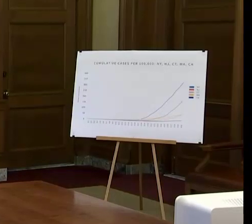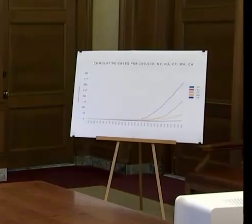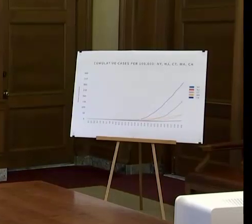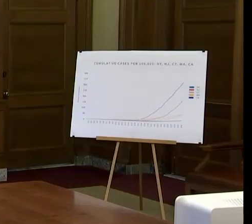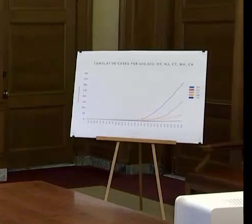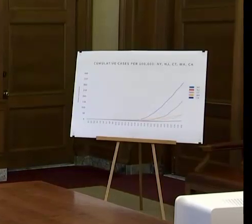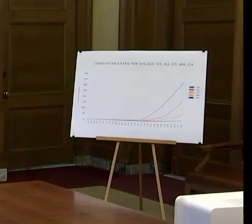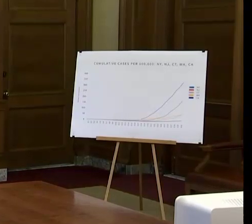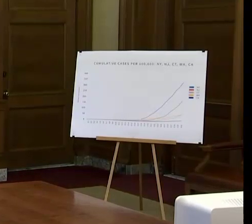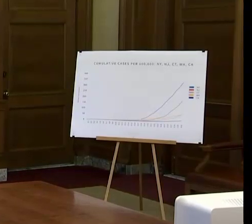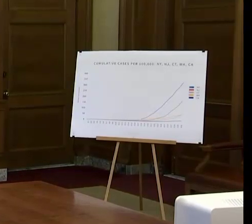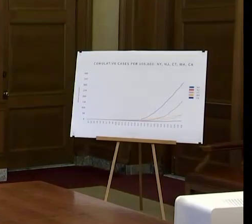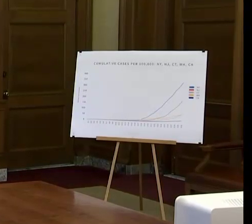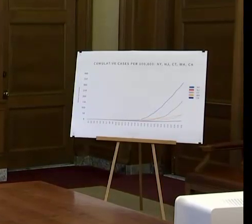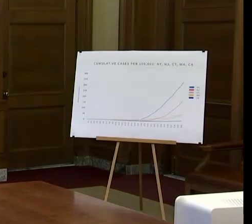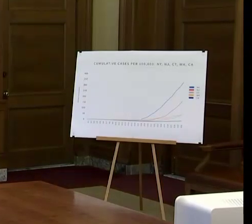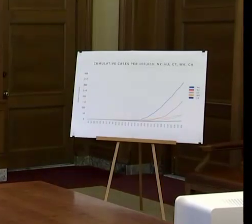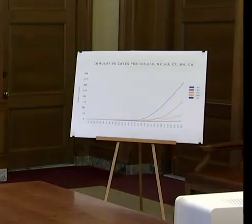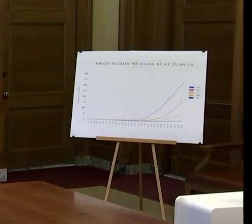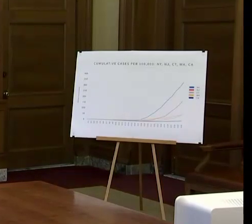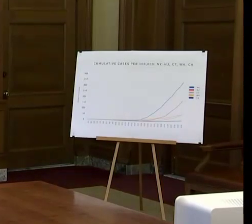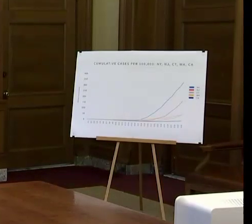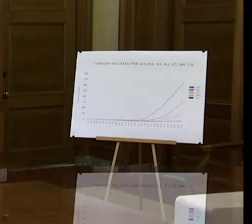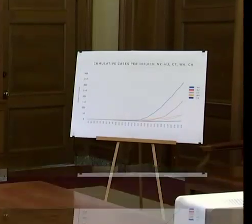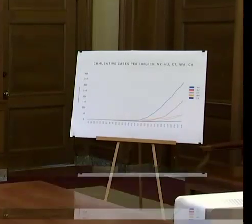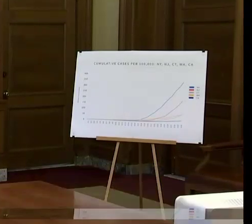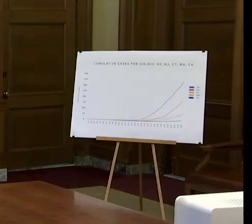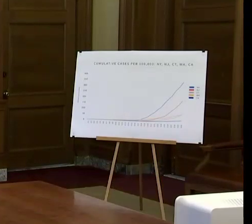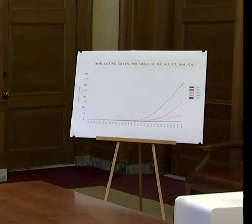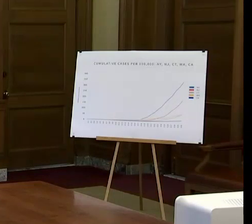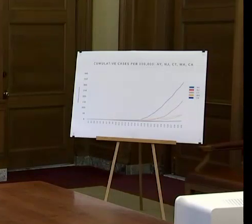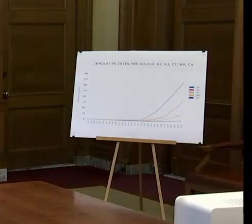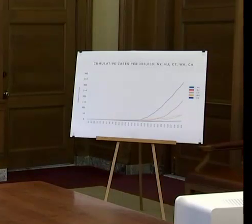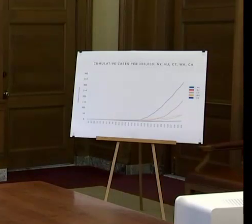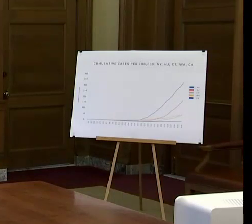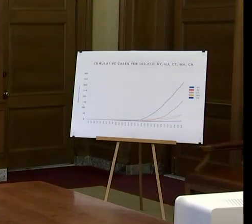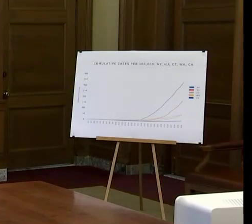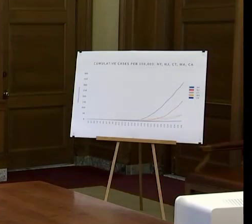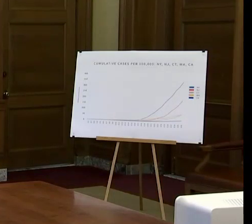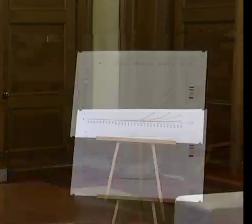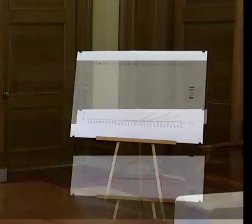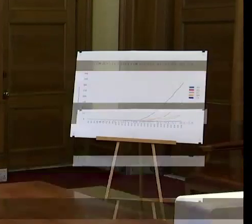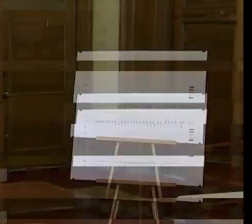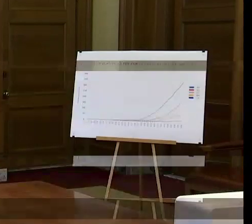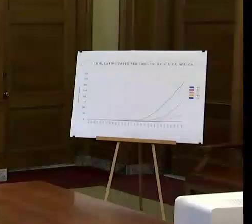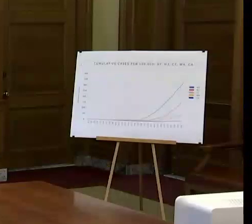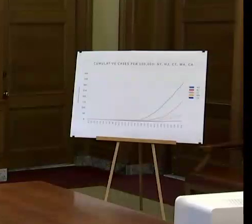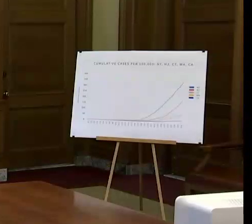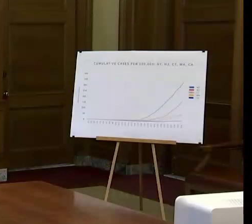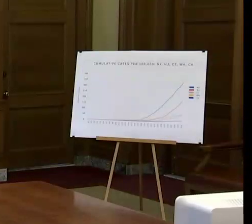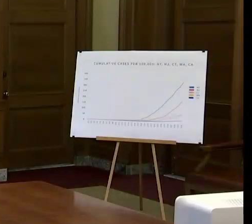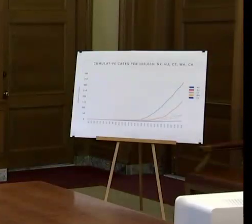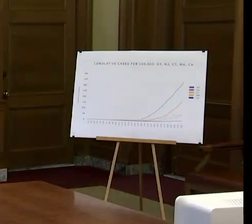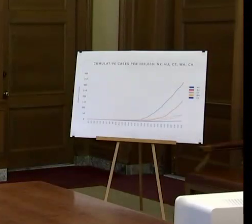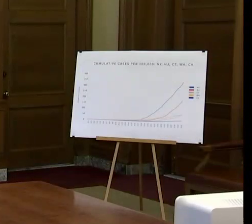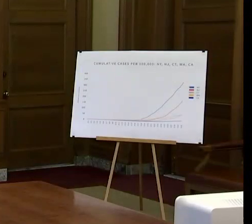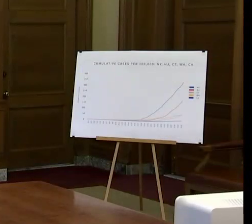'There's a little warning on the bottom of the YouTube preview saying your current video is interlaced, but interlaced video is not supported. Do I just ignore